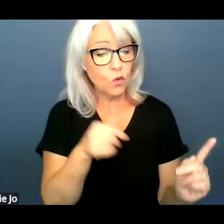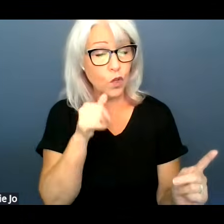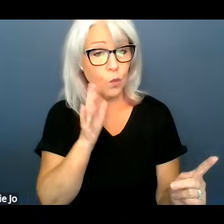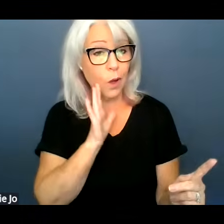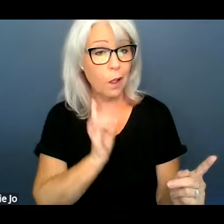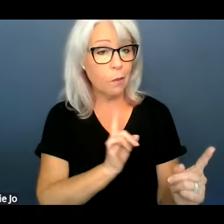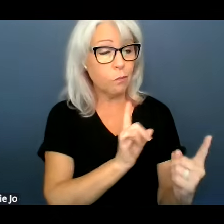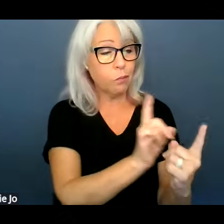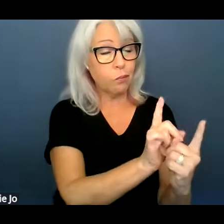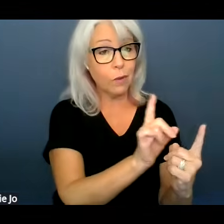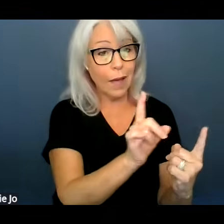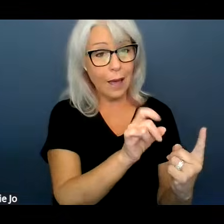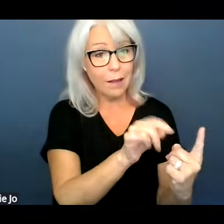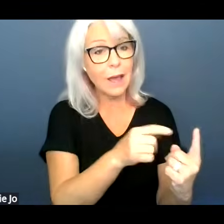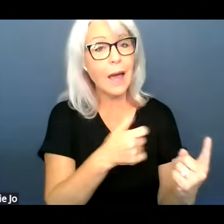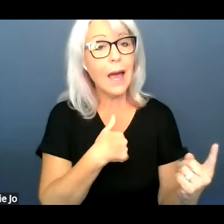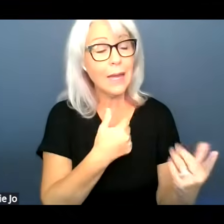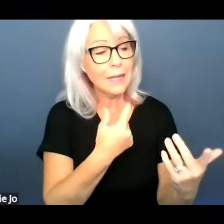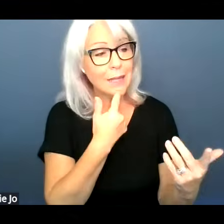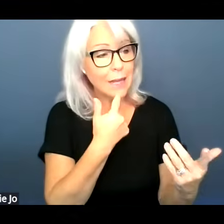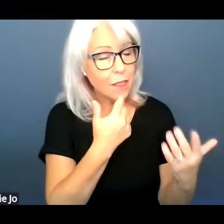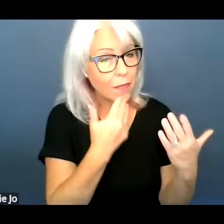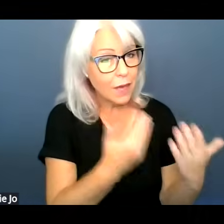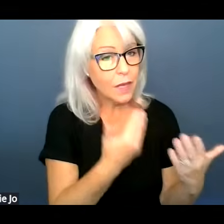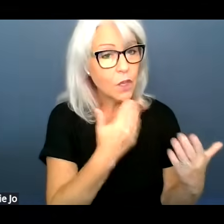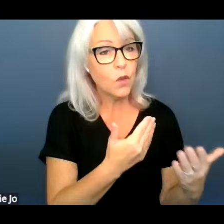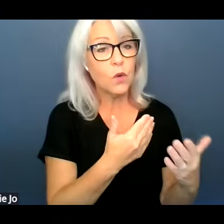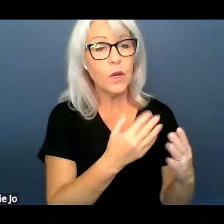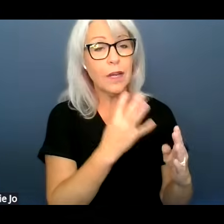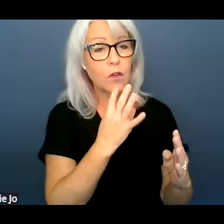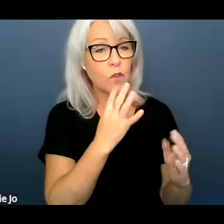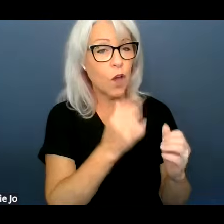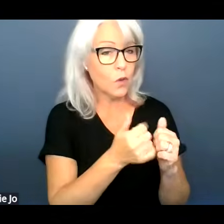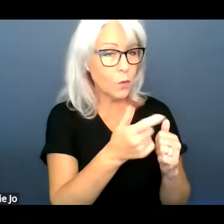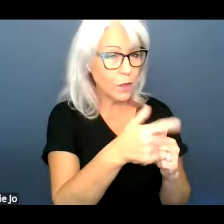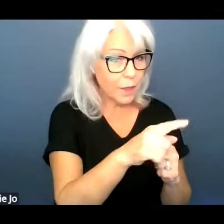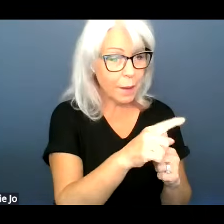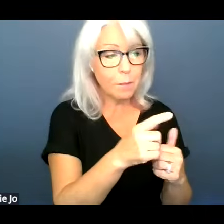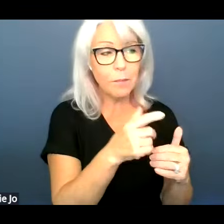over and thanked them and talked to them after. And we got the clipboard.